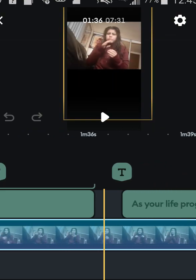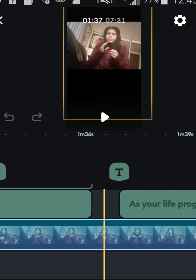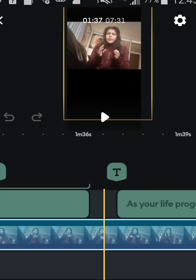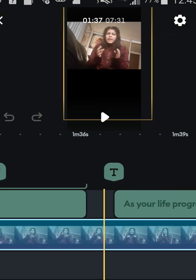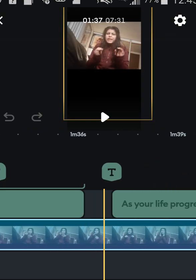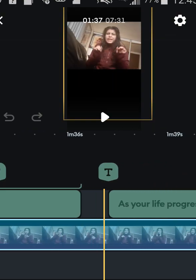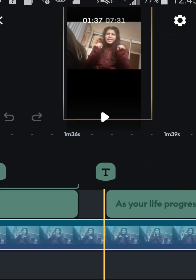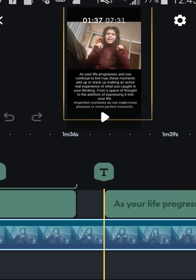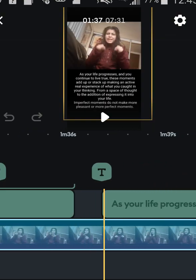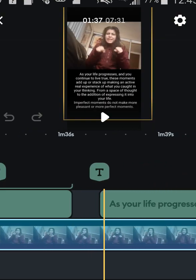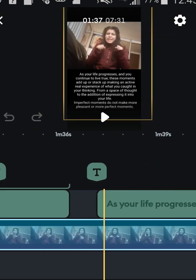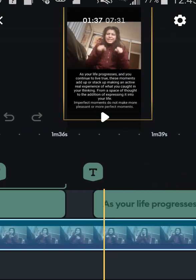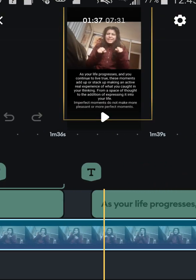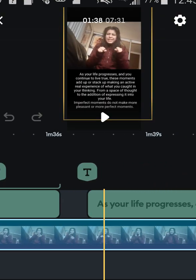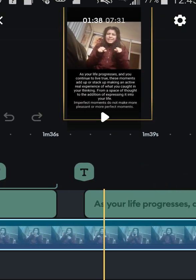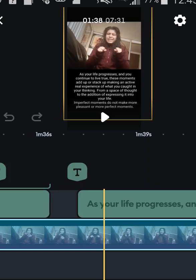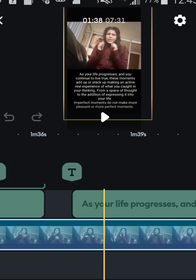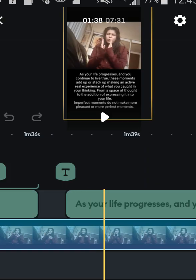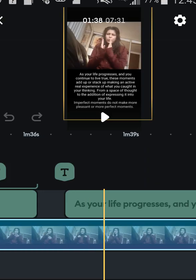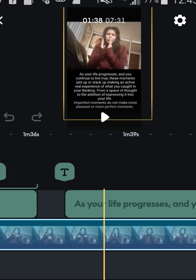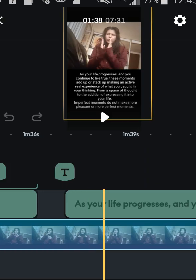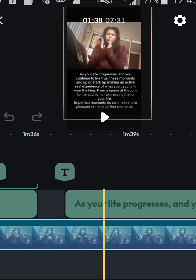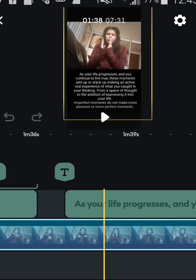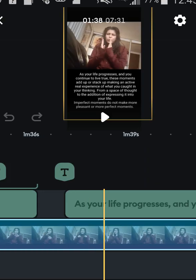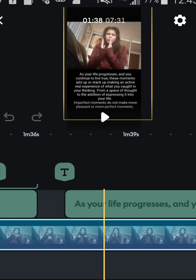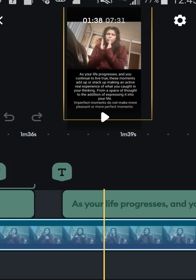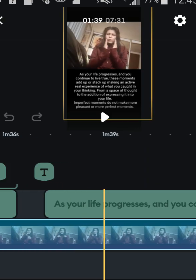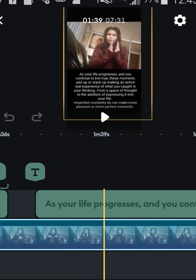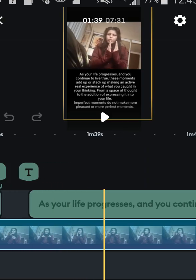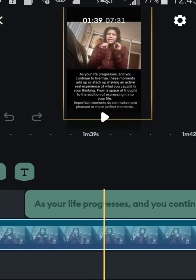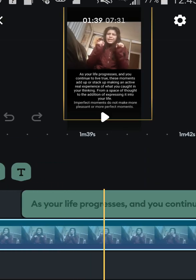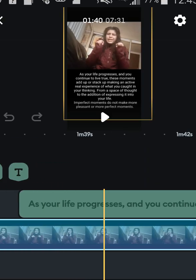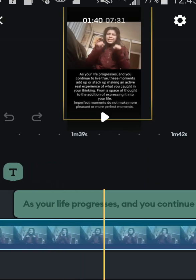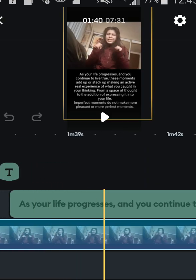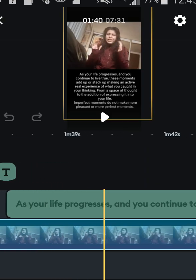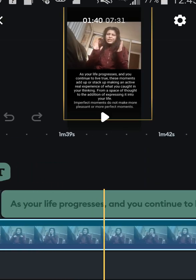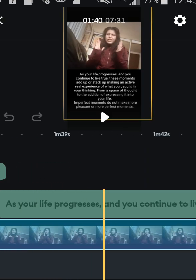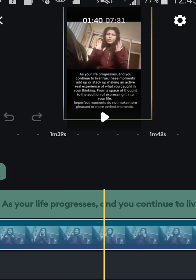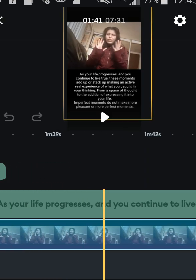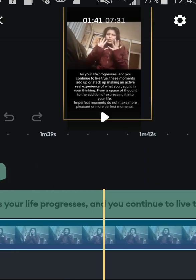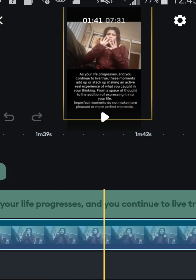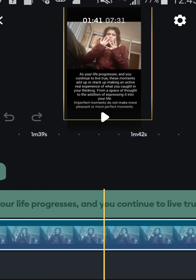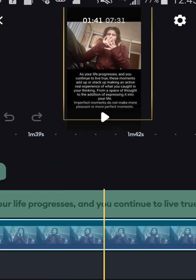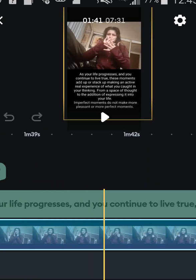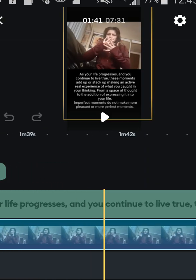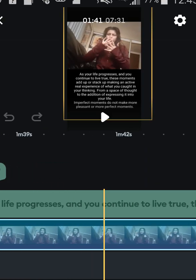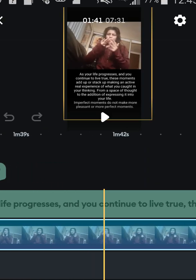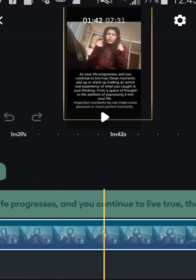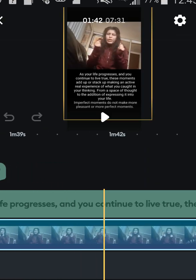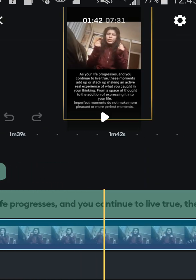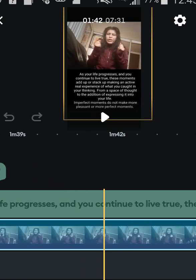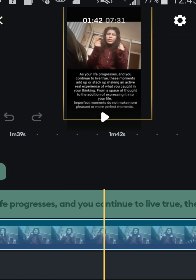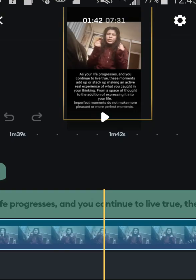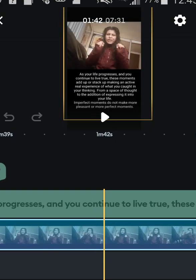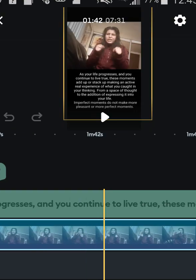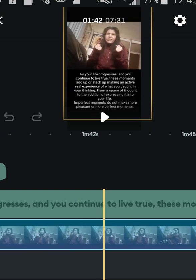on reading about those 4 or 5 topics without